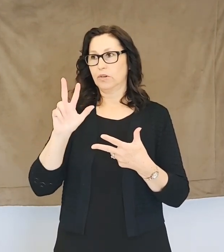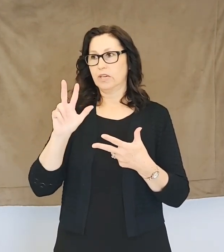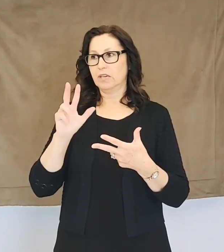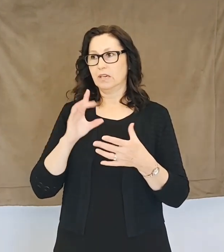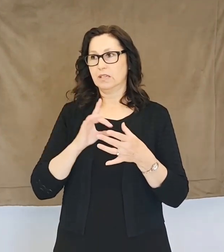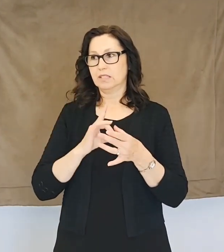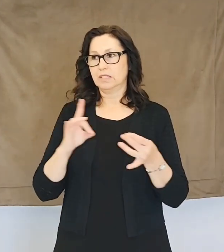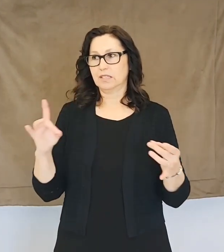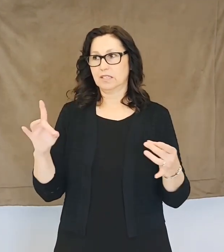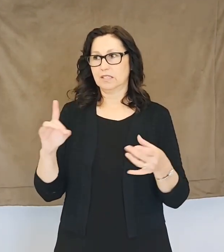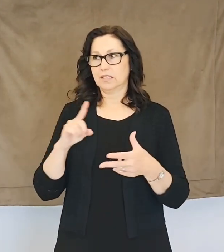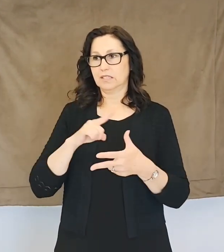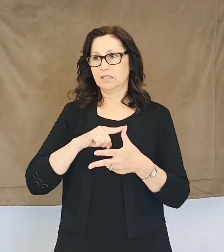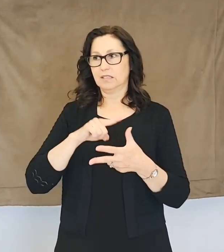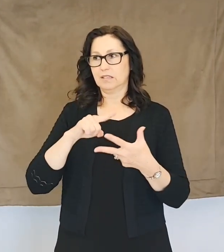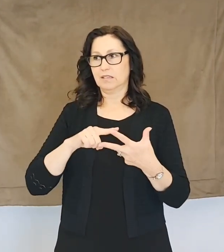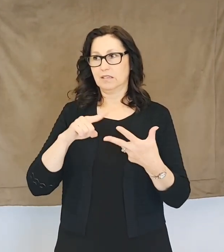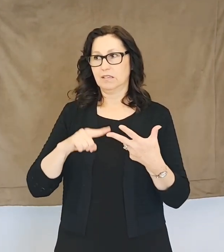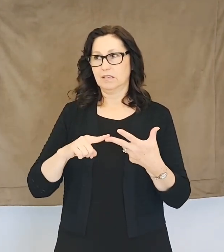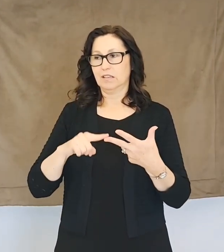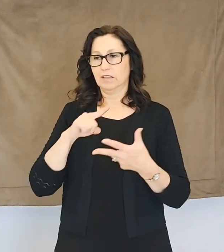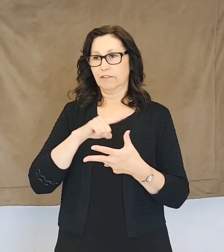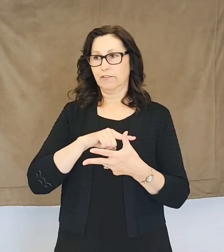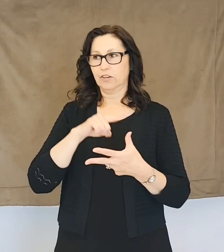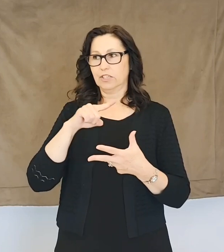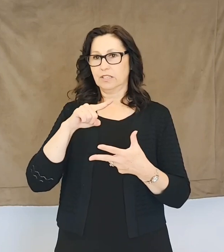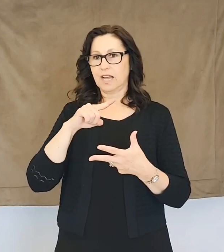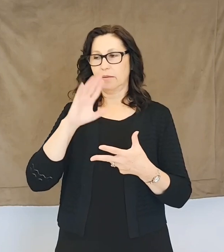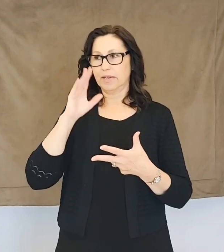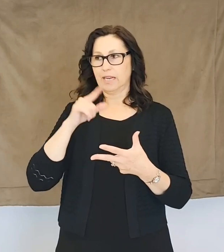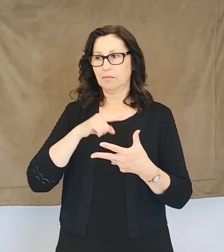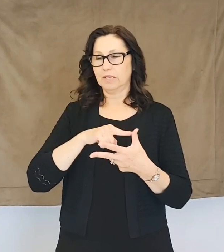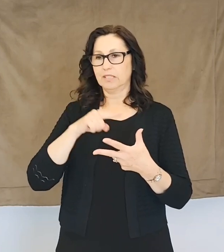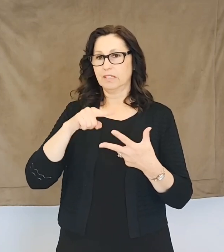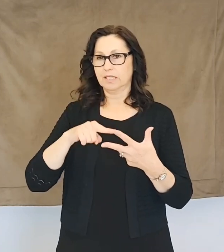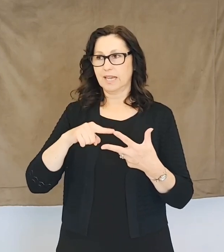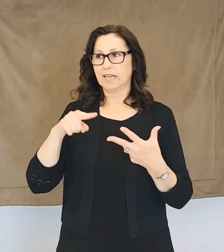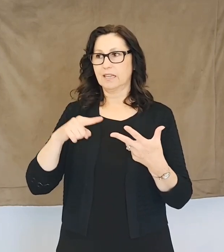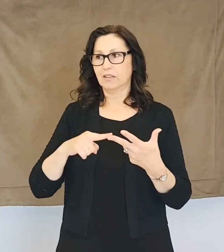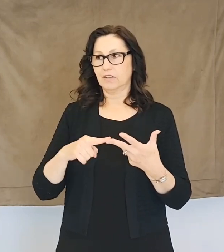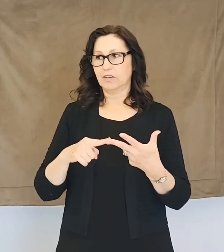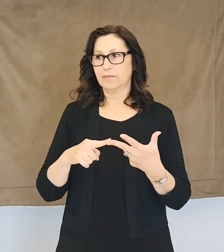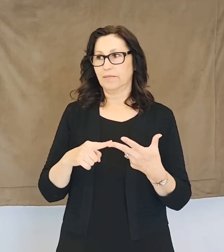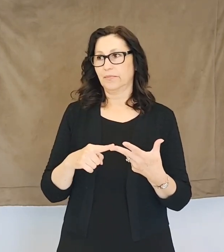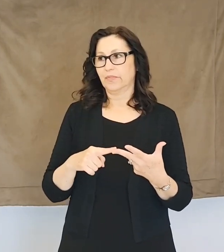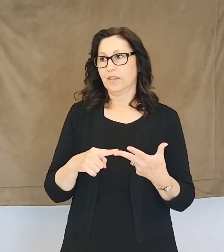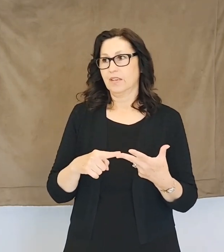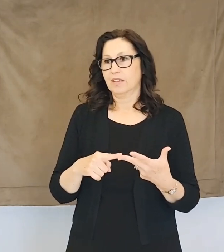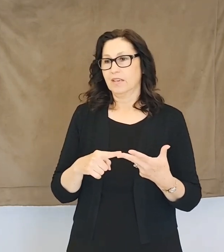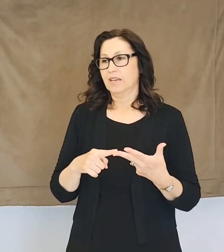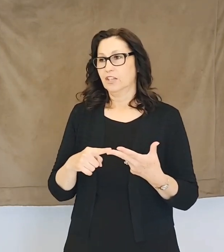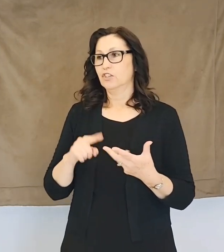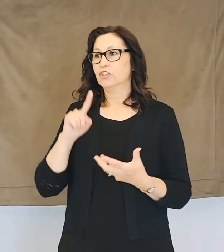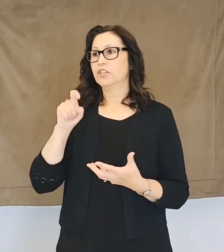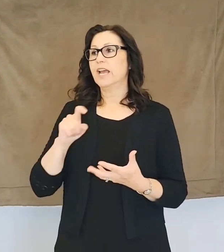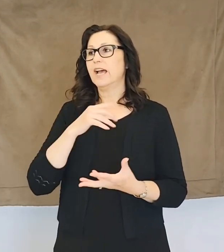three sentences. The first, hi, my name is, the second, and the third. You should have